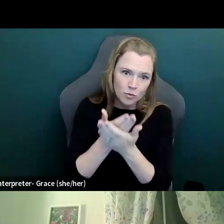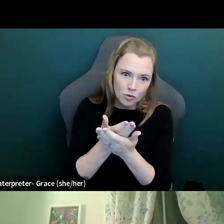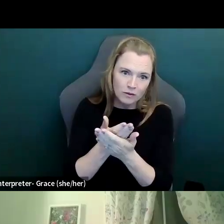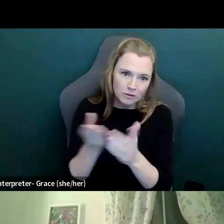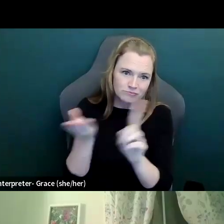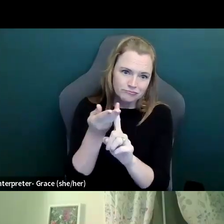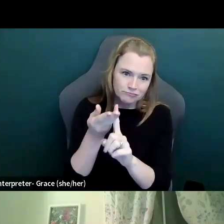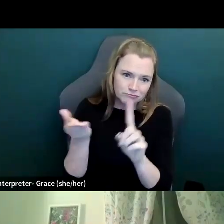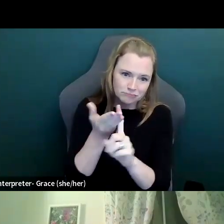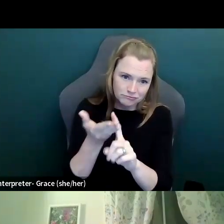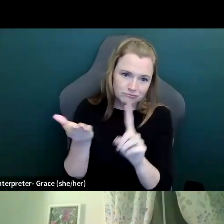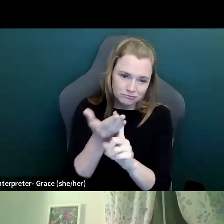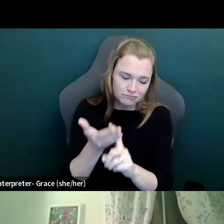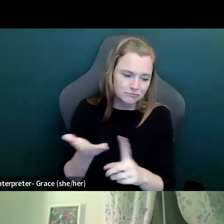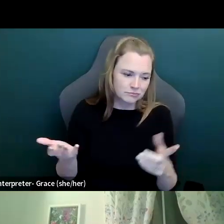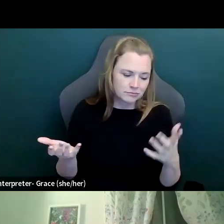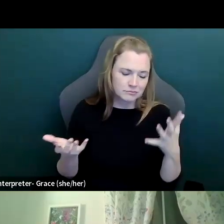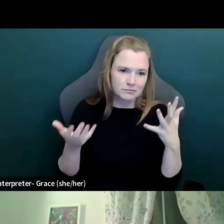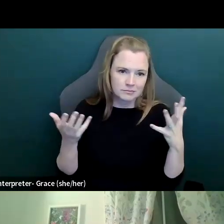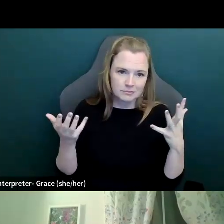again that they are